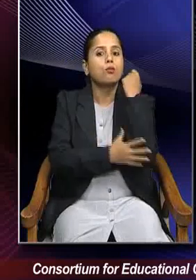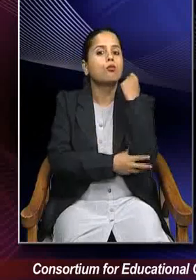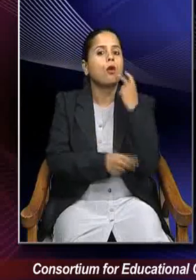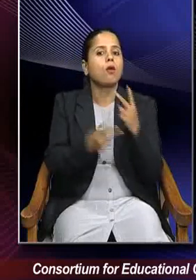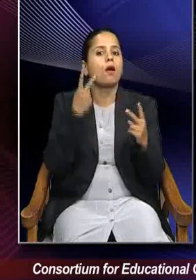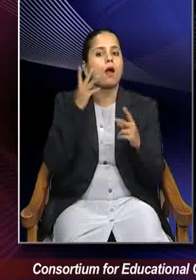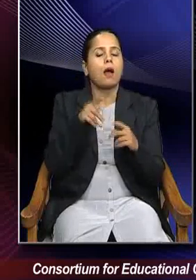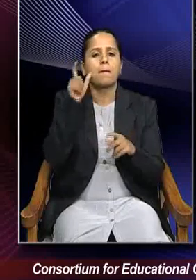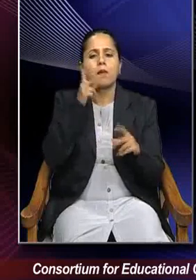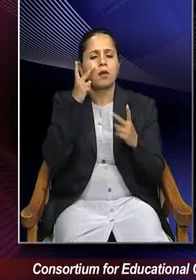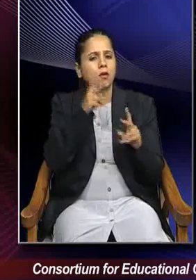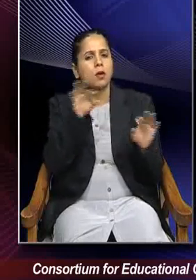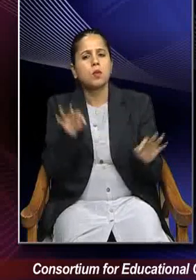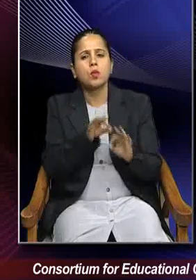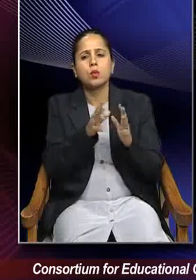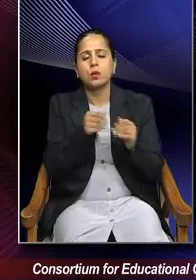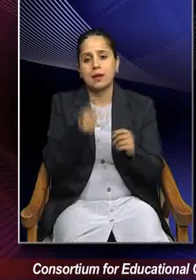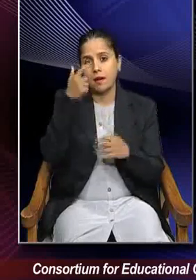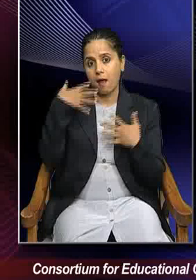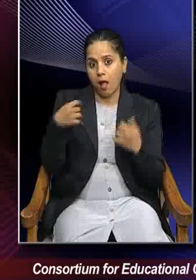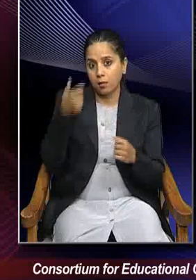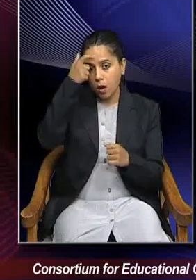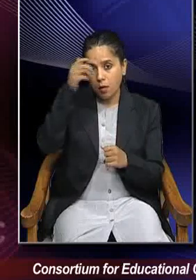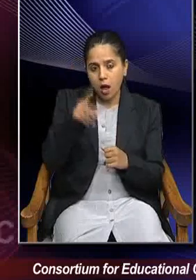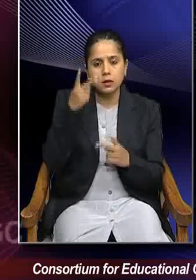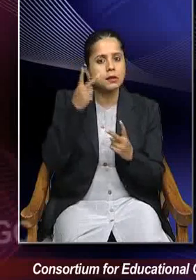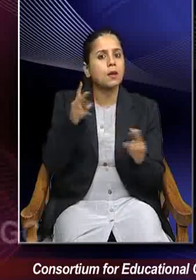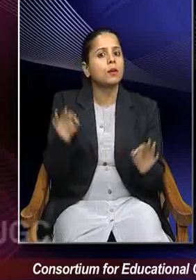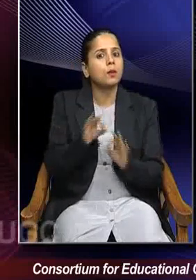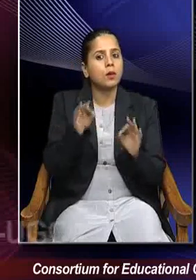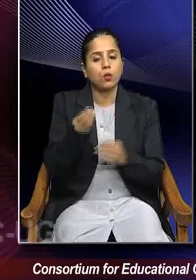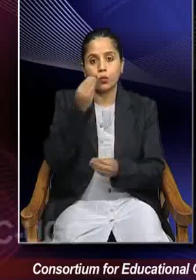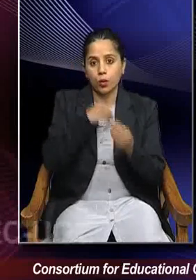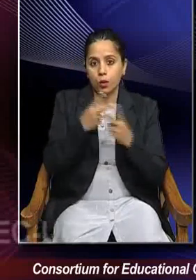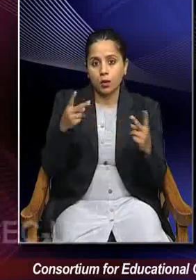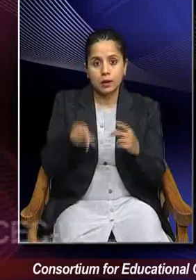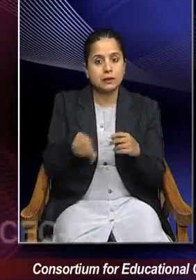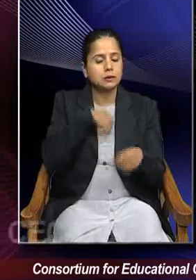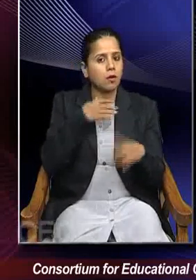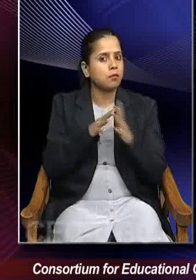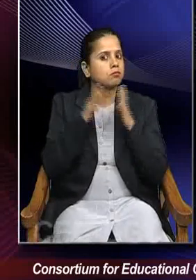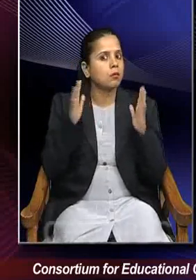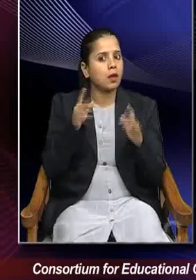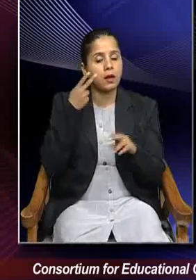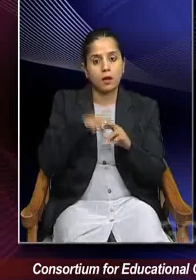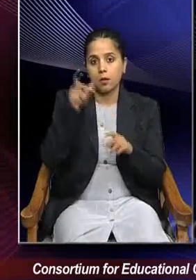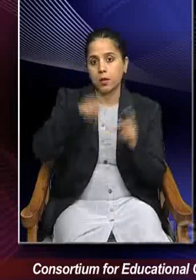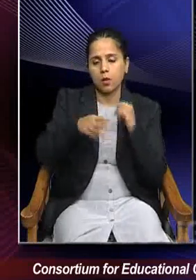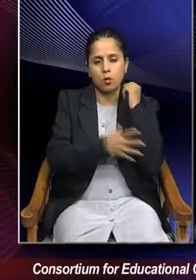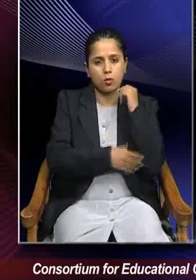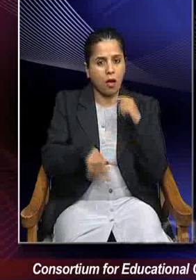not addressed well in society where health is a problem. The issues of nutrition also suffers a lot in case people suffer from poor